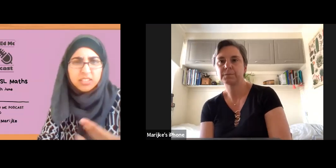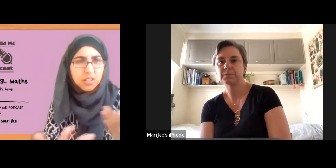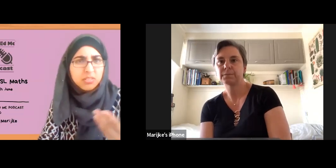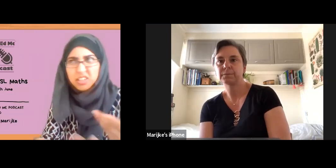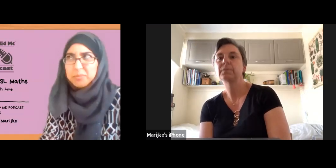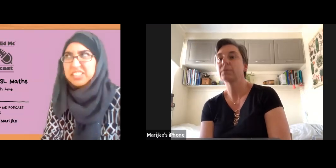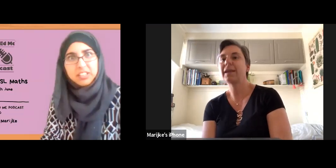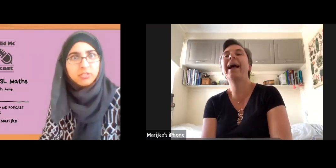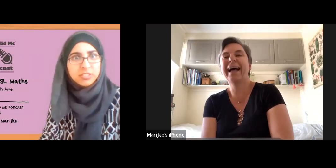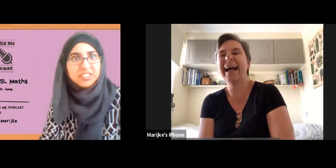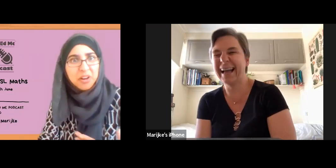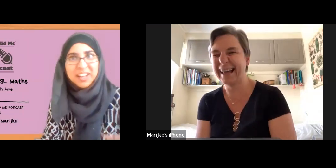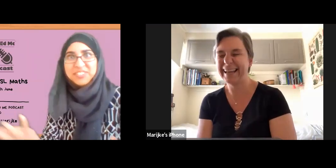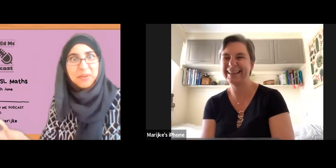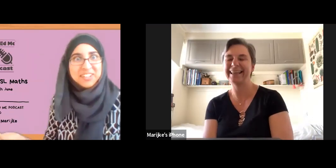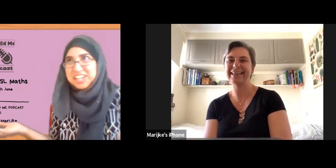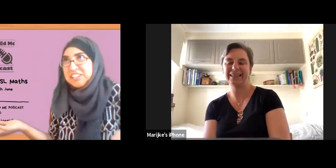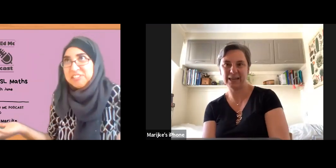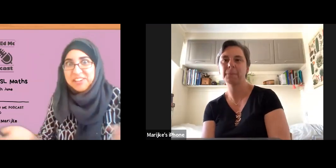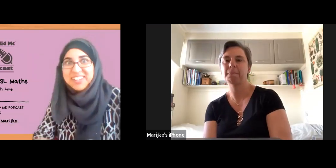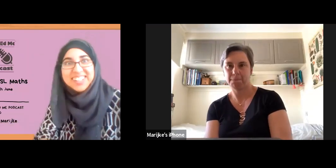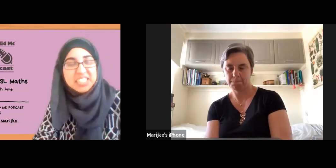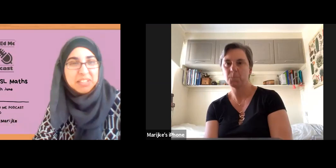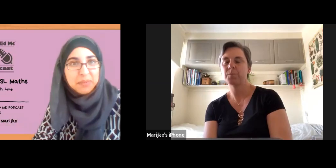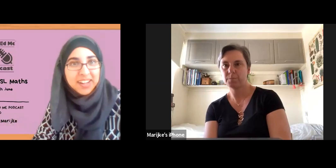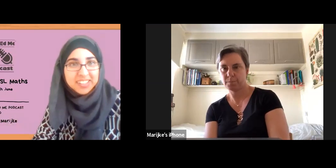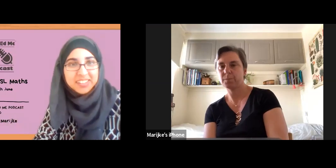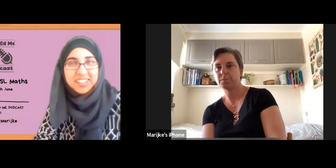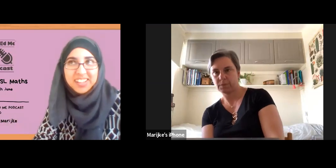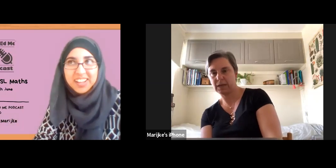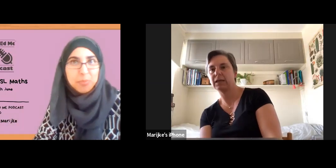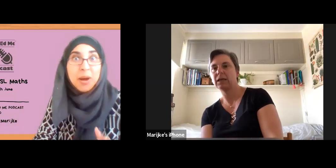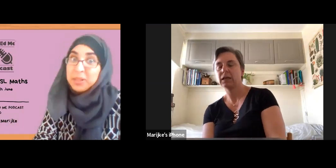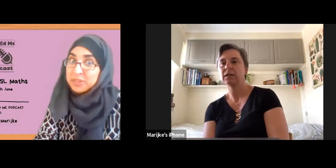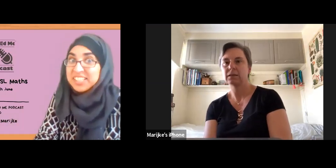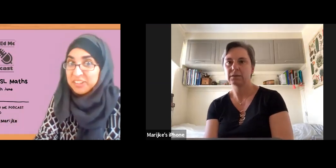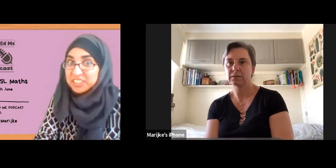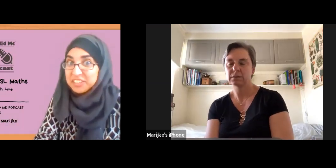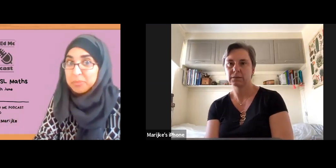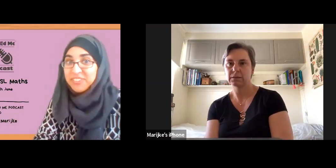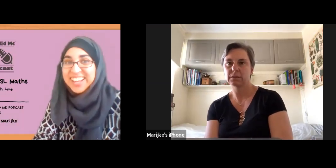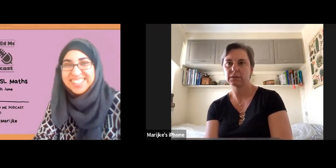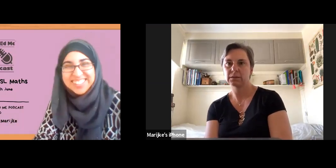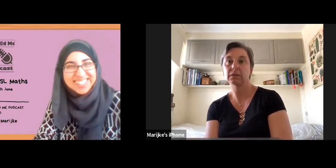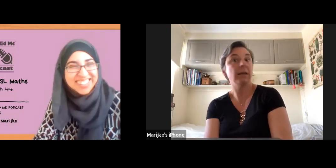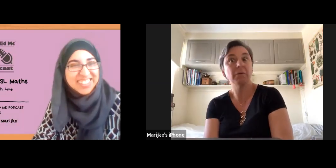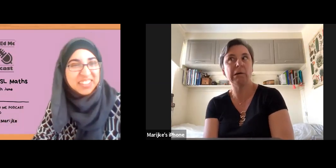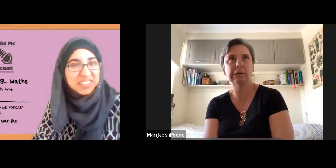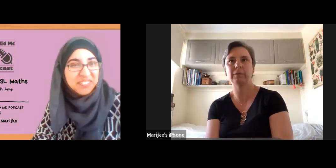know, I'm guessing or whatever it was. I don't know. It seems like a while ago. It probably wasn't that long ago, to be fair. No. It's